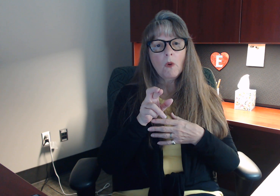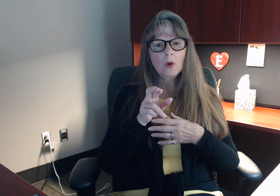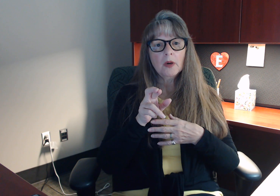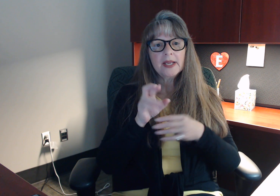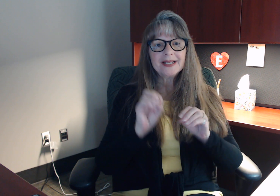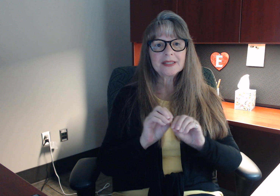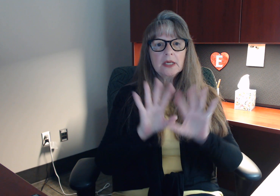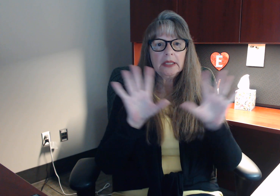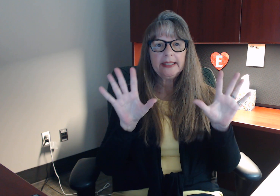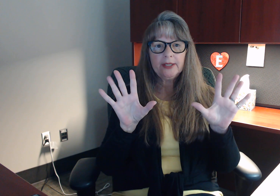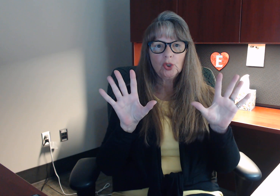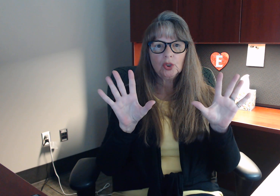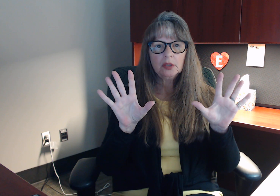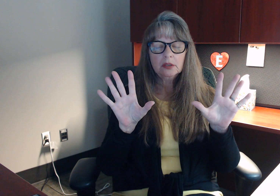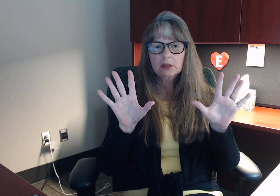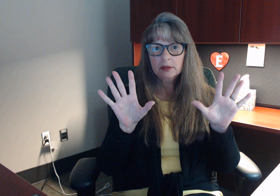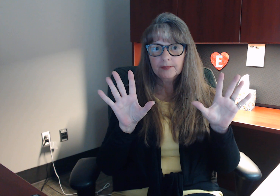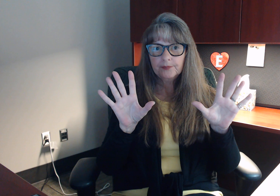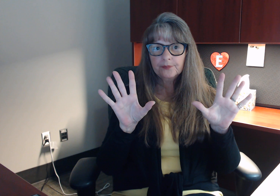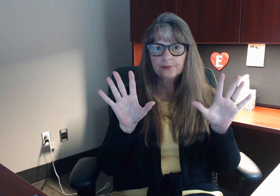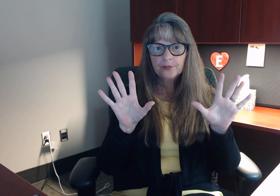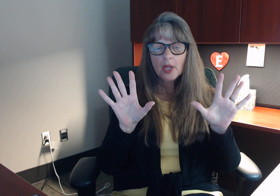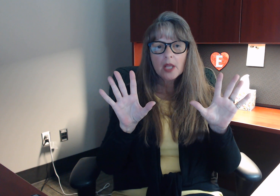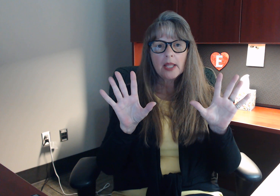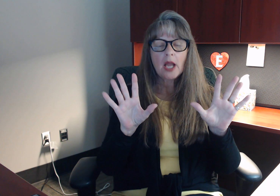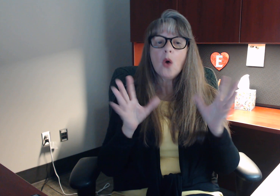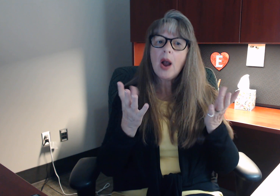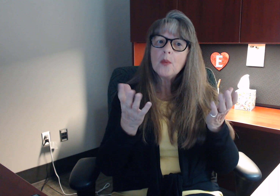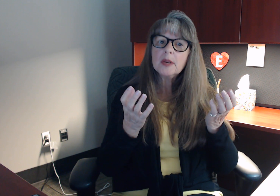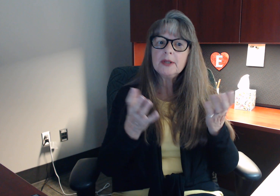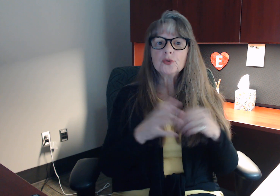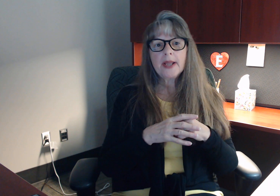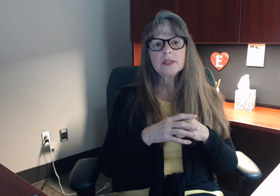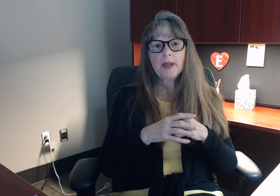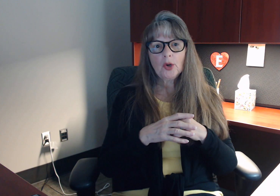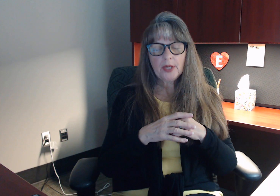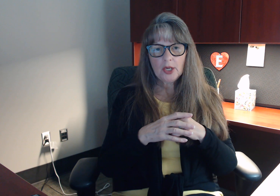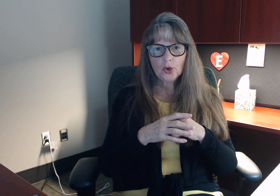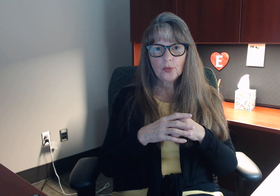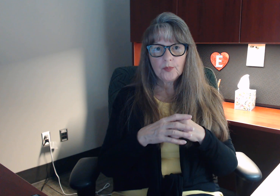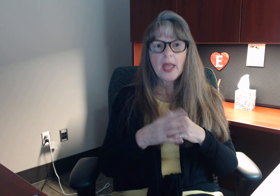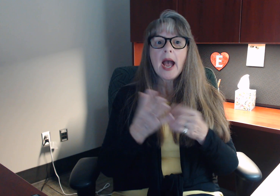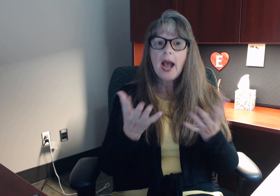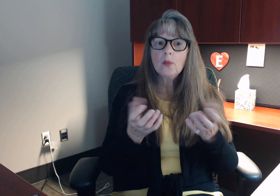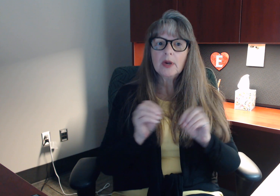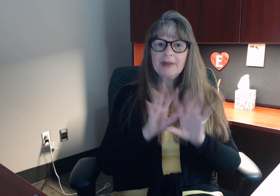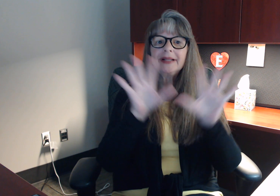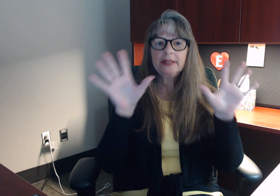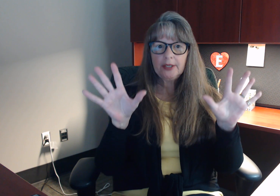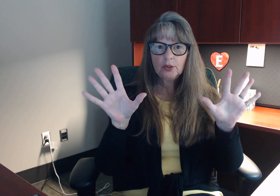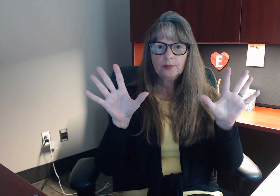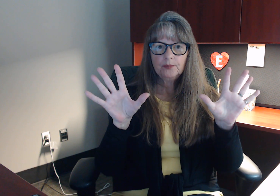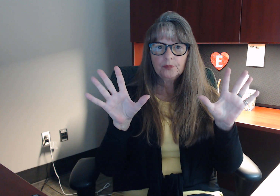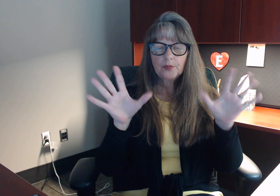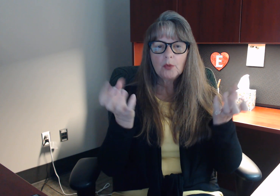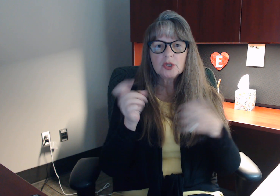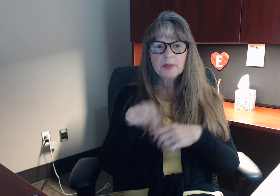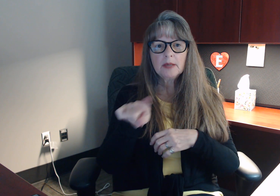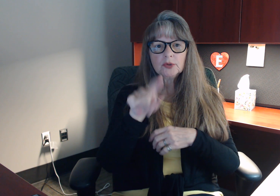or it's clear. Like, oh, I want to be transparent here. I want to be clear. I want you to be able to